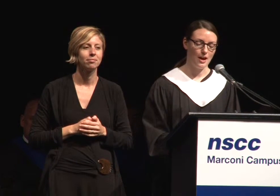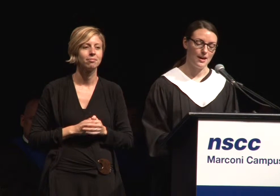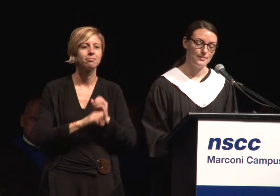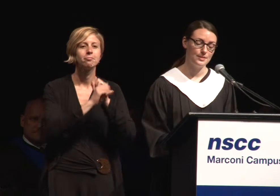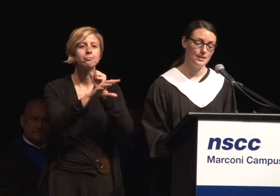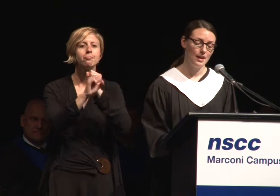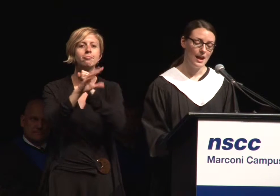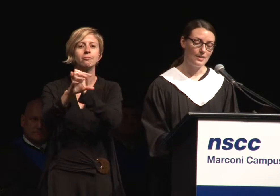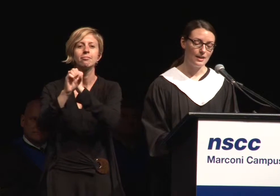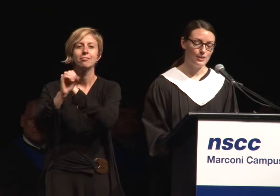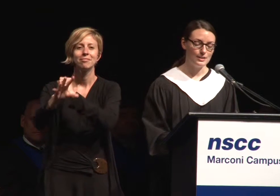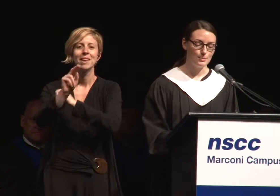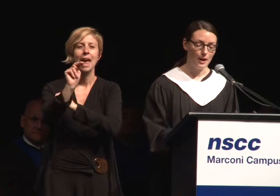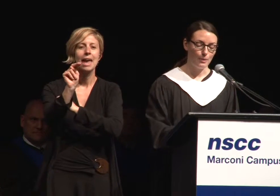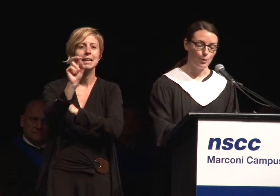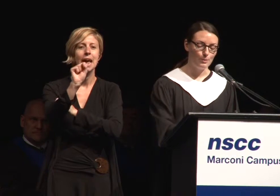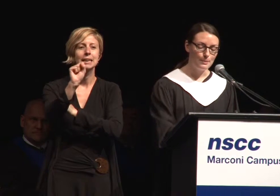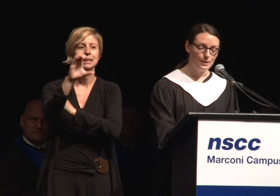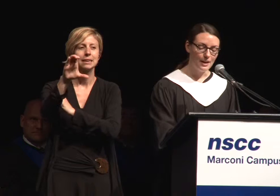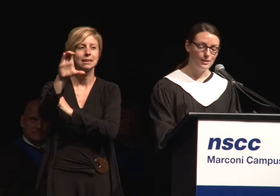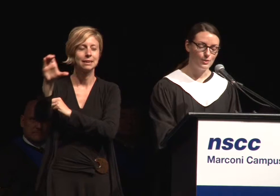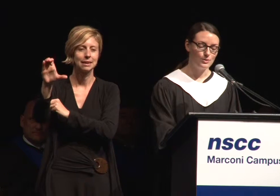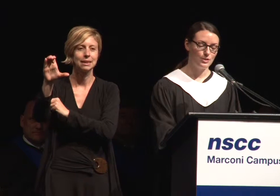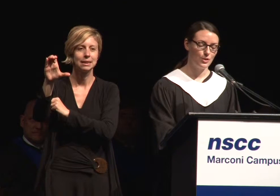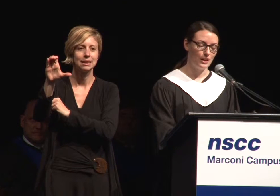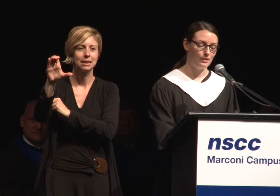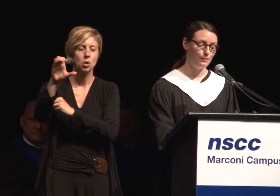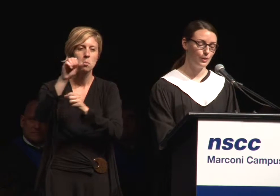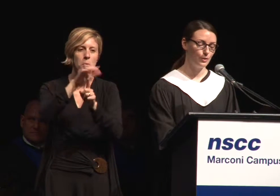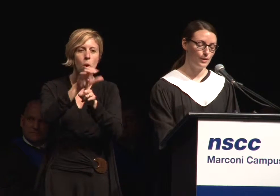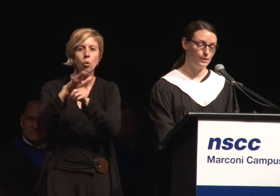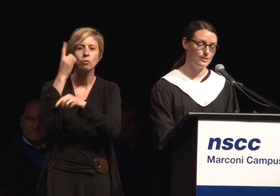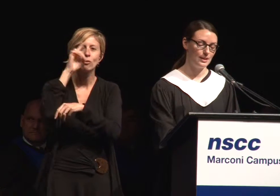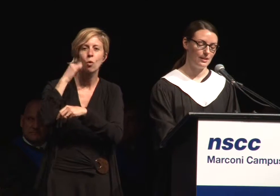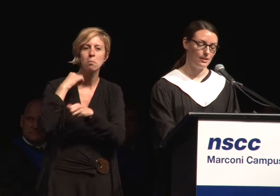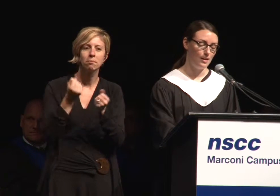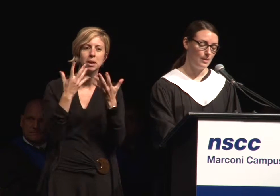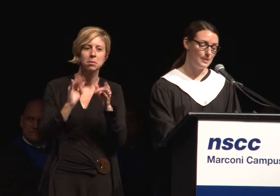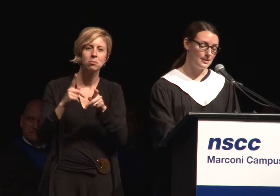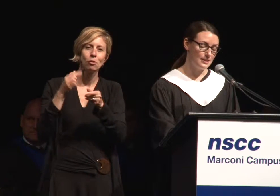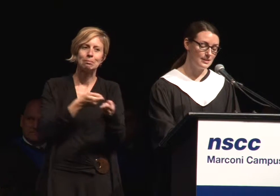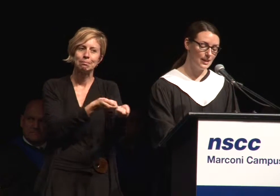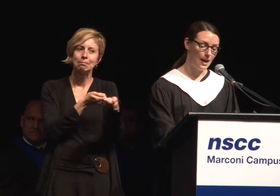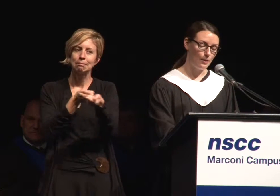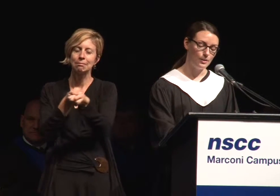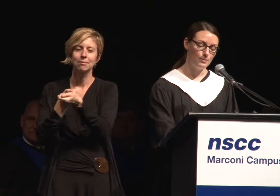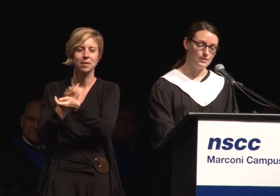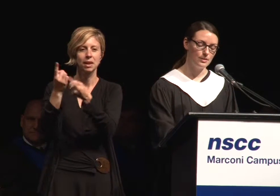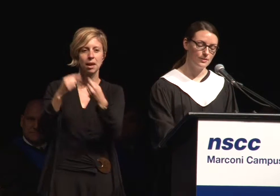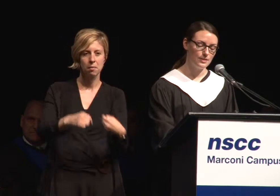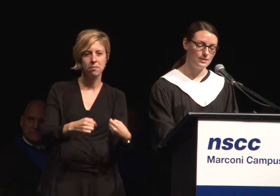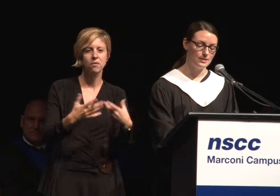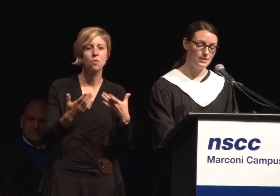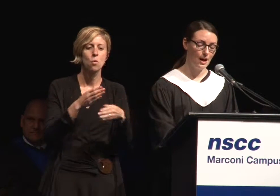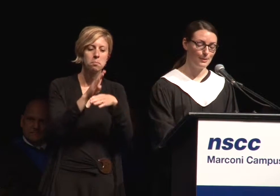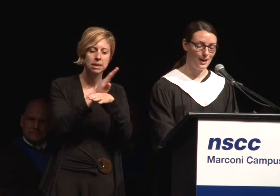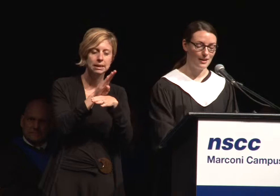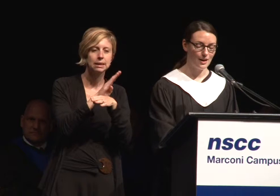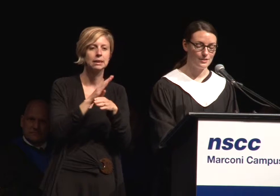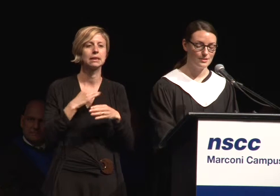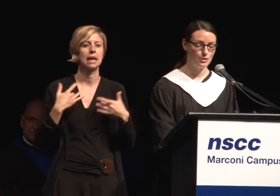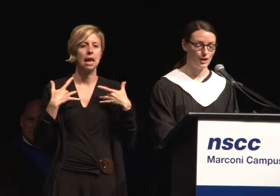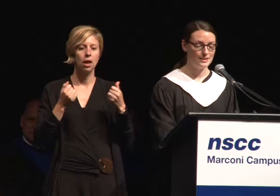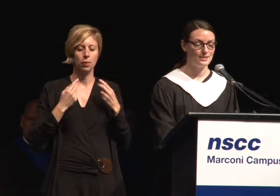change lives, and that you'll inspire more people like you to train for careers in business, health and human services,